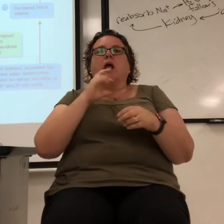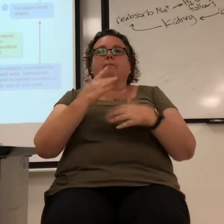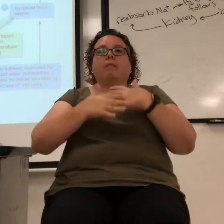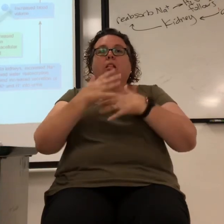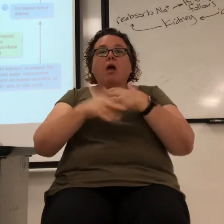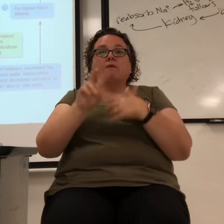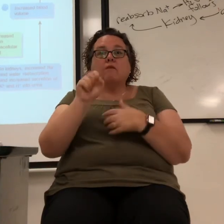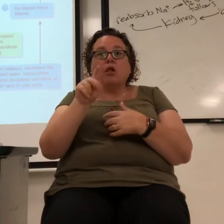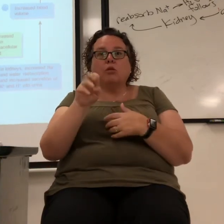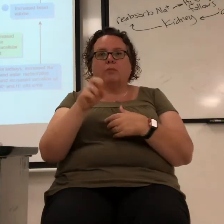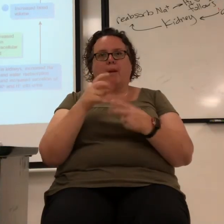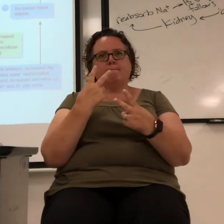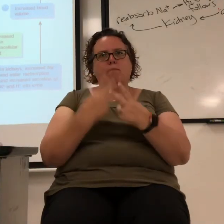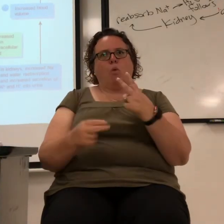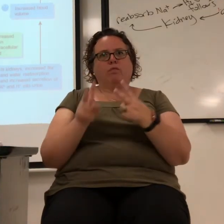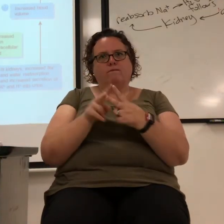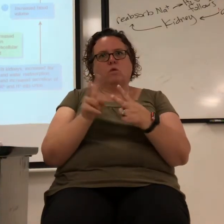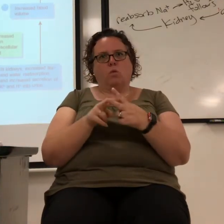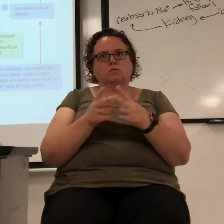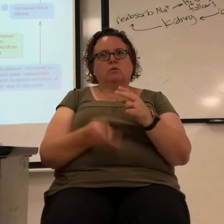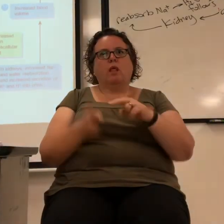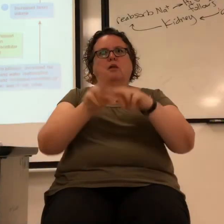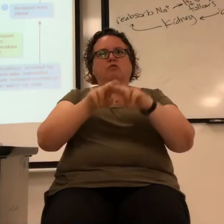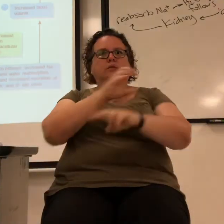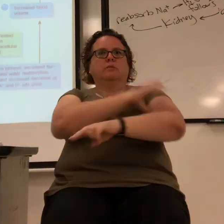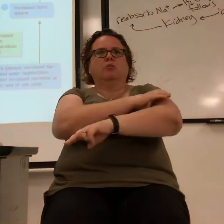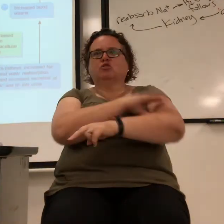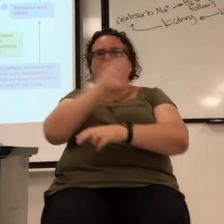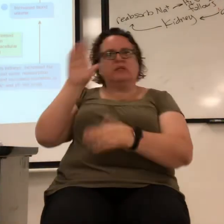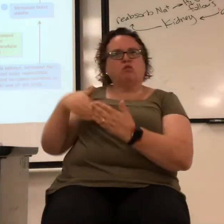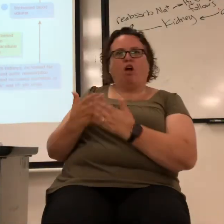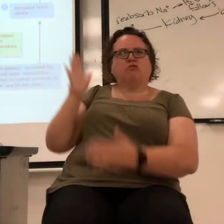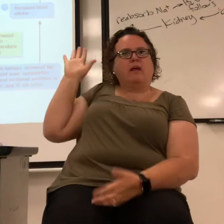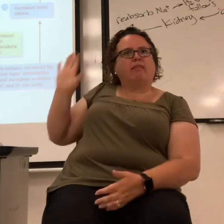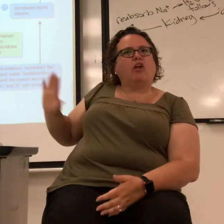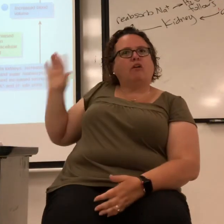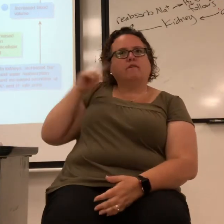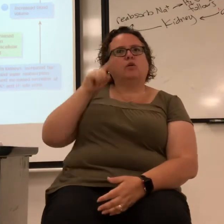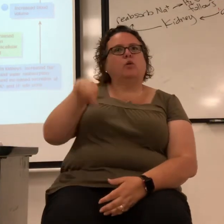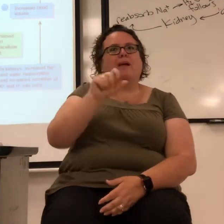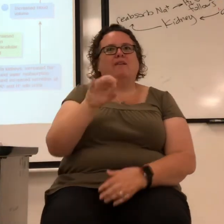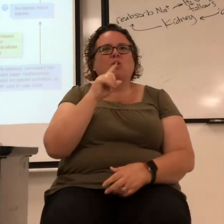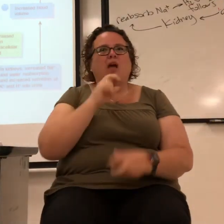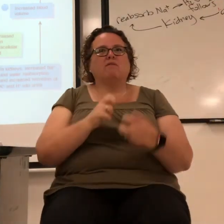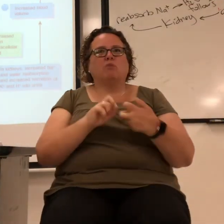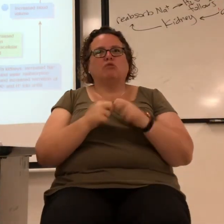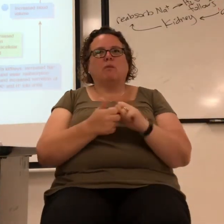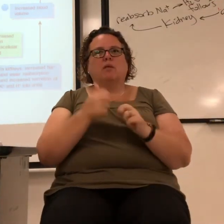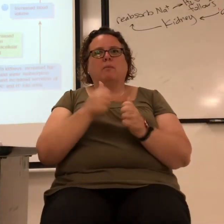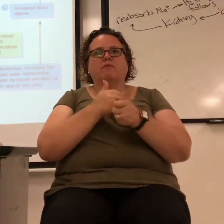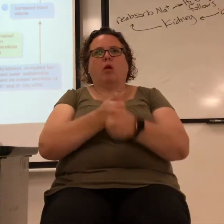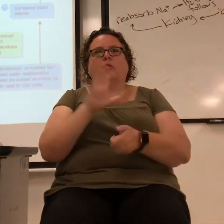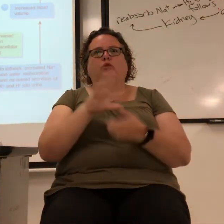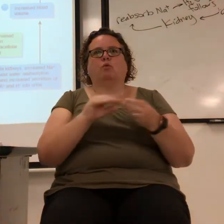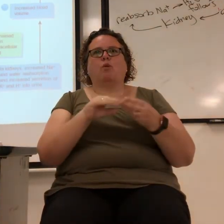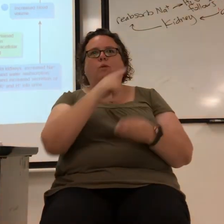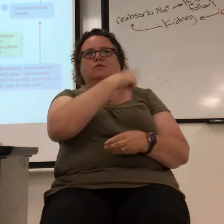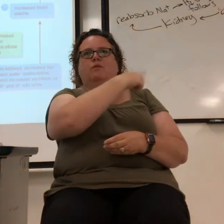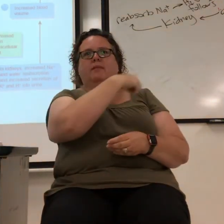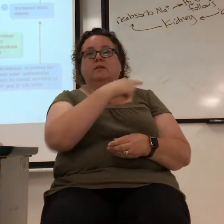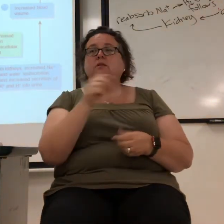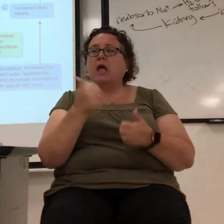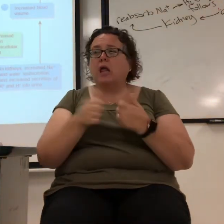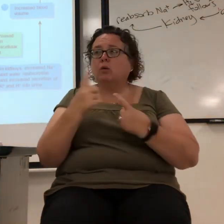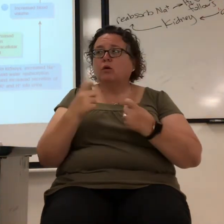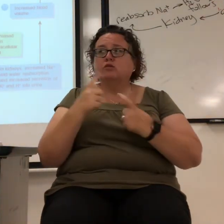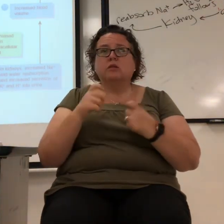both of these increase the blood pressure. So it's all right there for you if you're having trouble following the notes you took. Any questions on